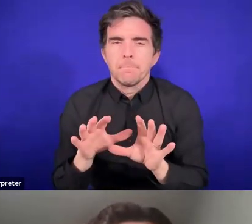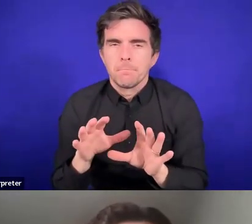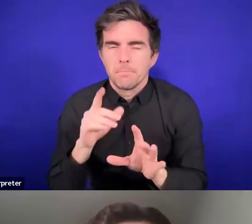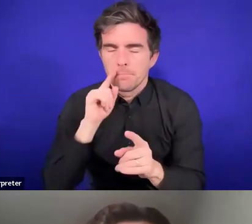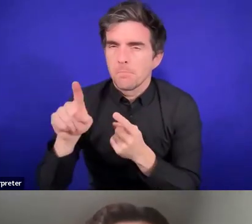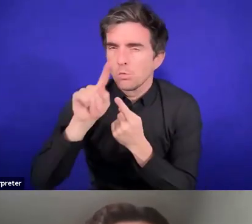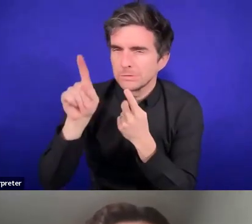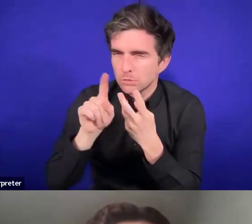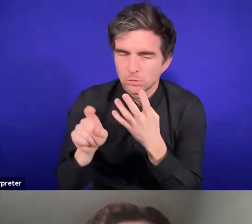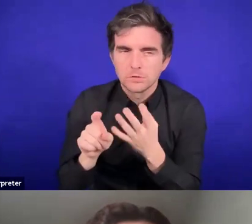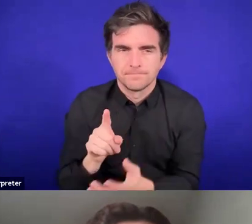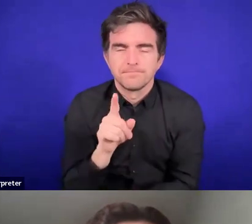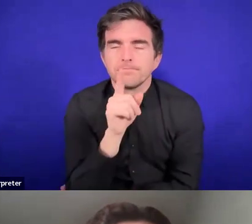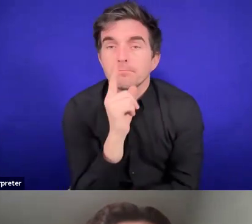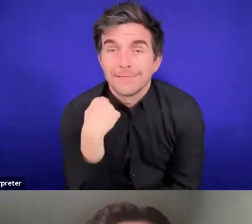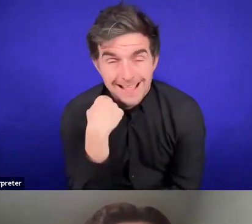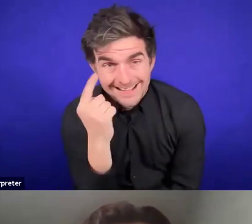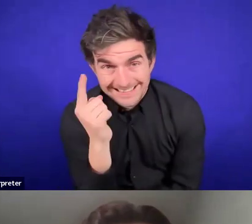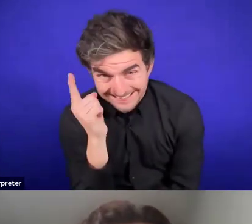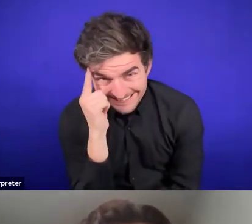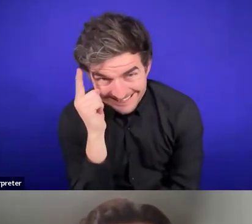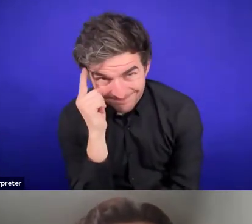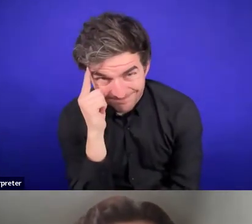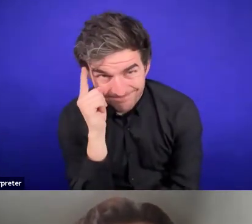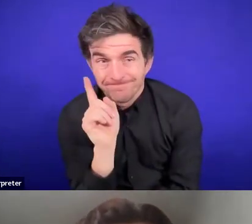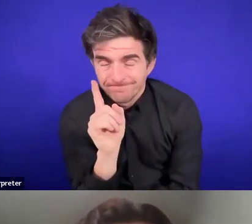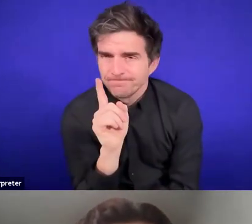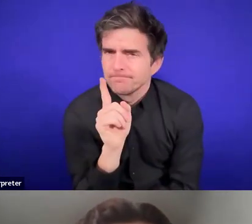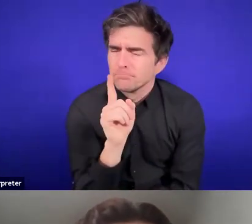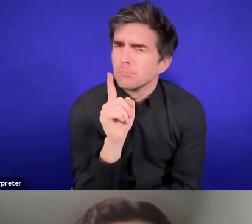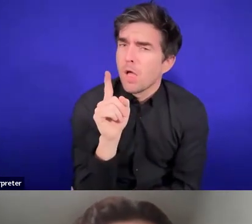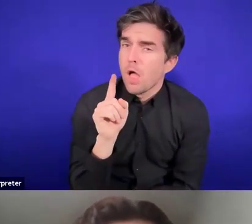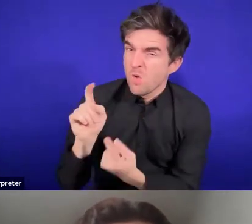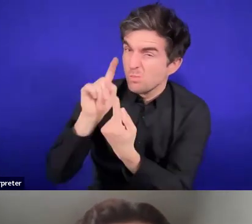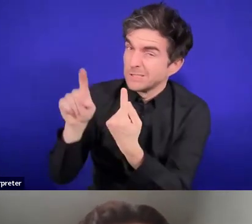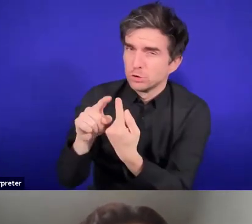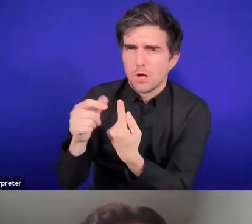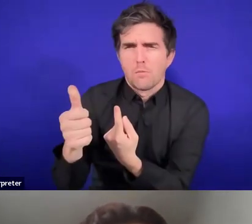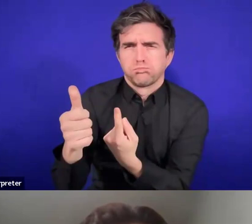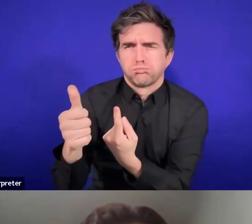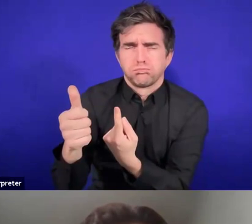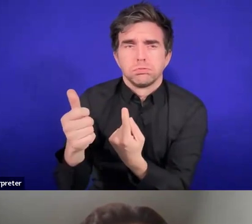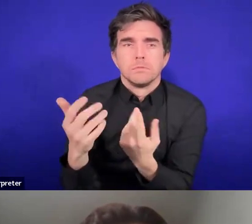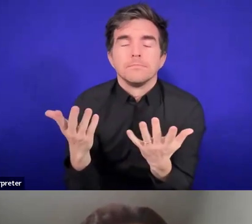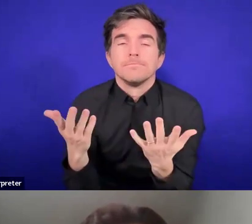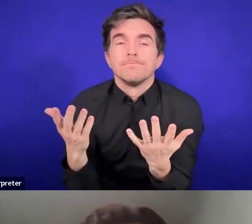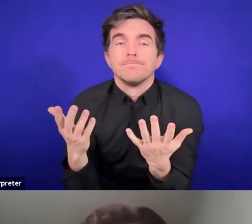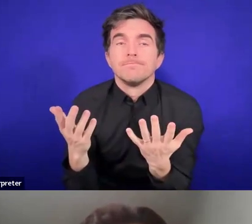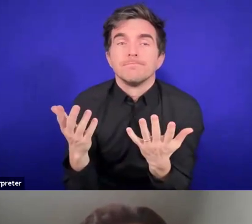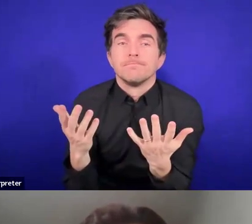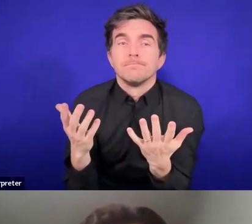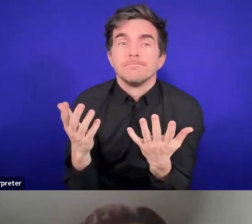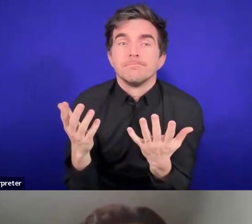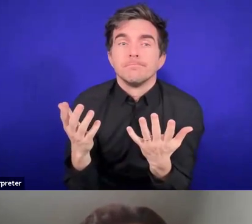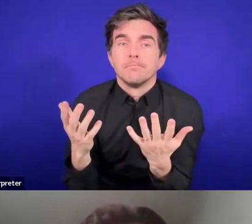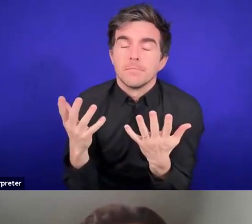it, considering the aspects of, you know, how to build a great resilience program. I think, and the